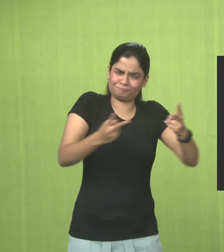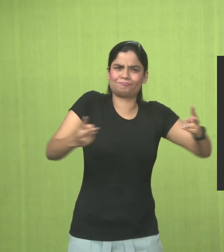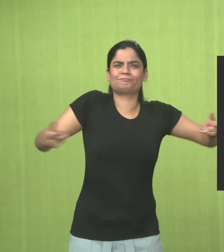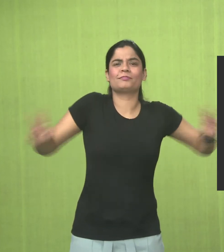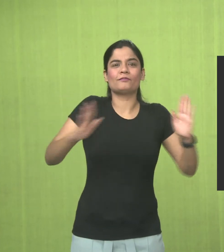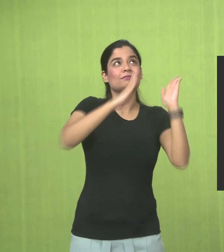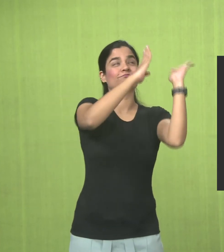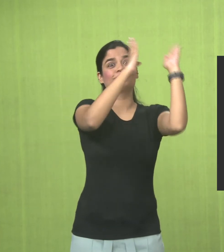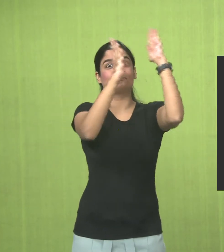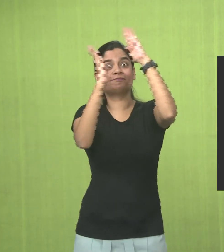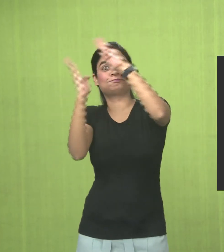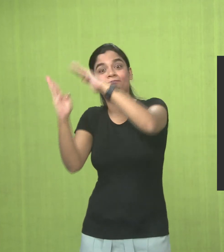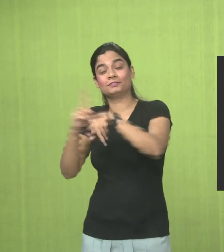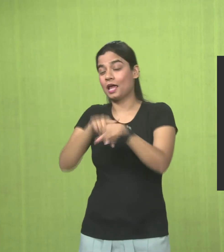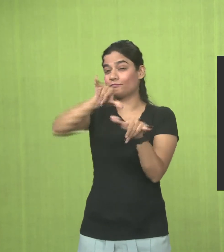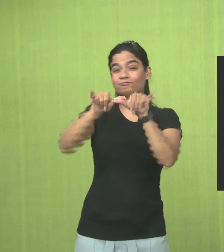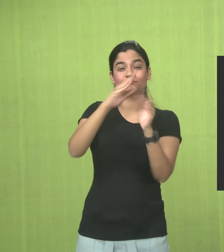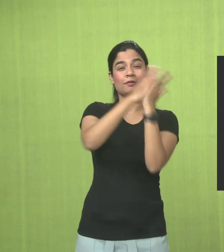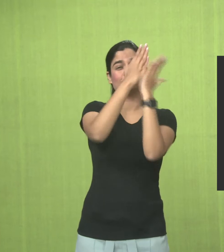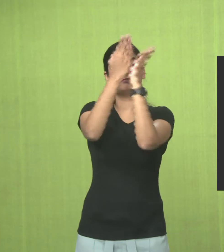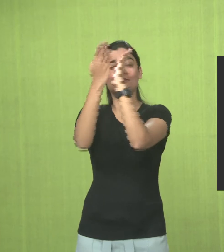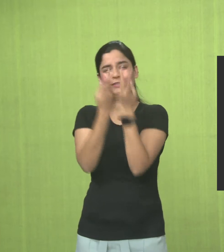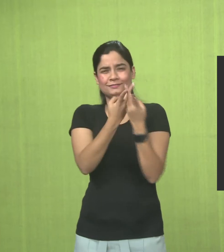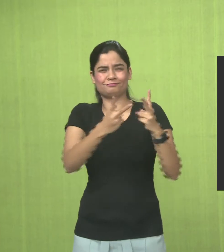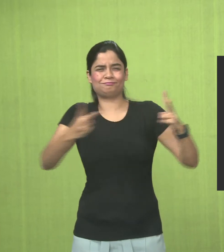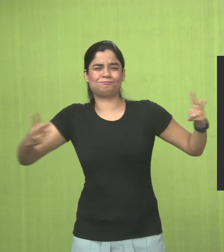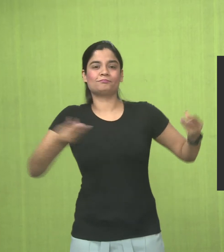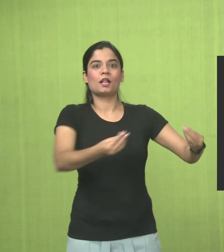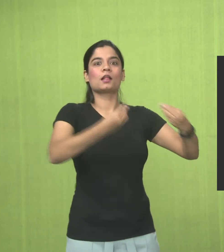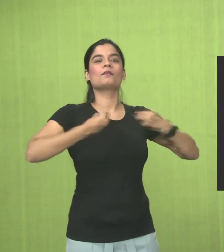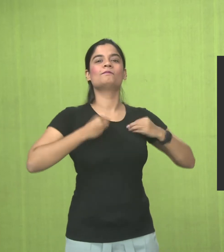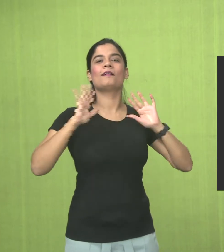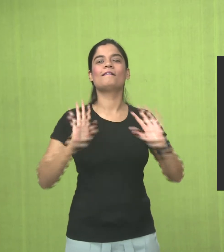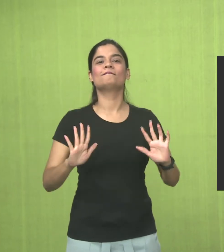various aspects of a systematic lifestyle and teaches us time management.